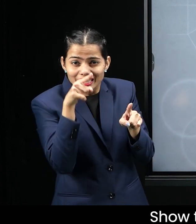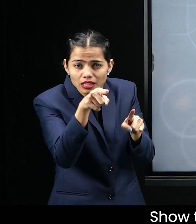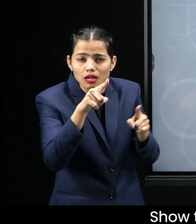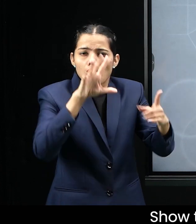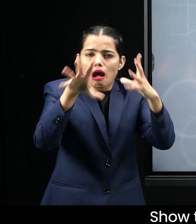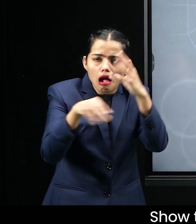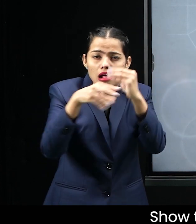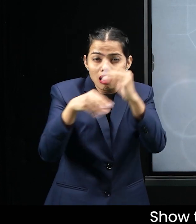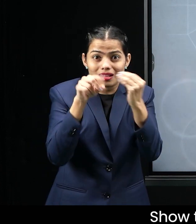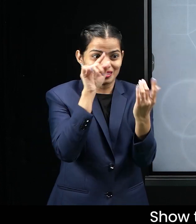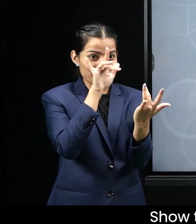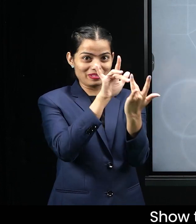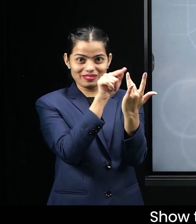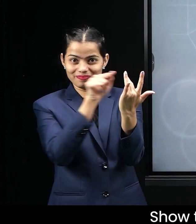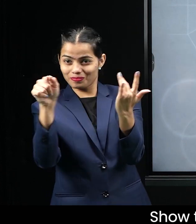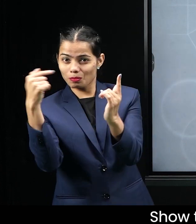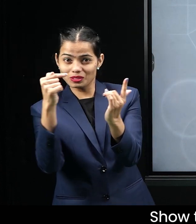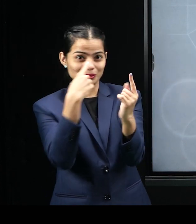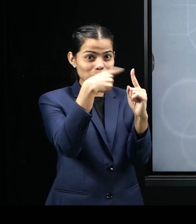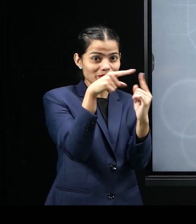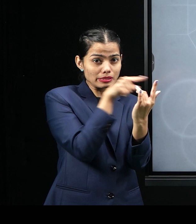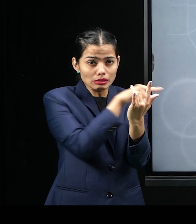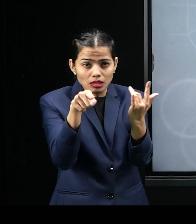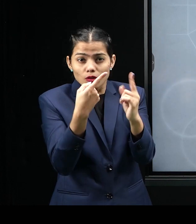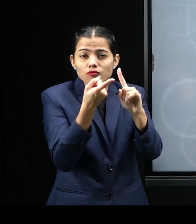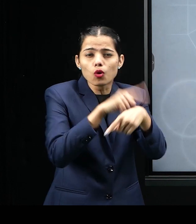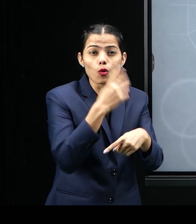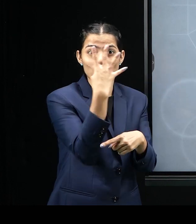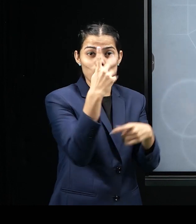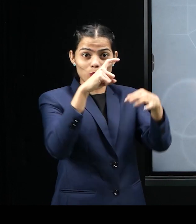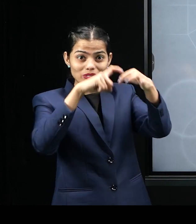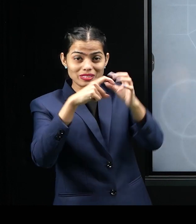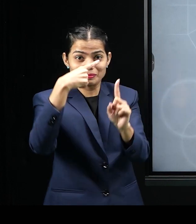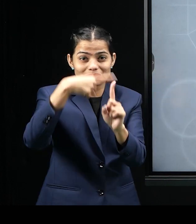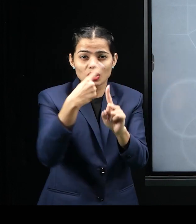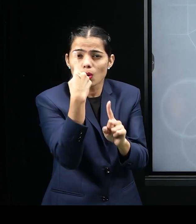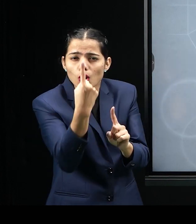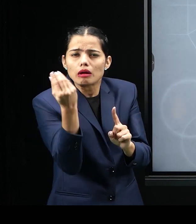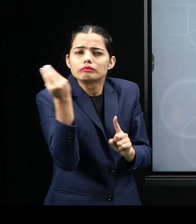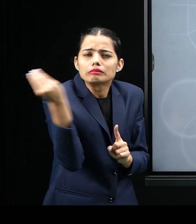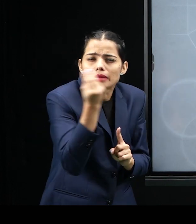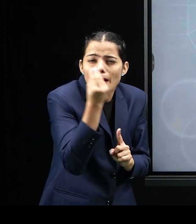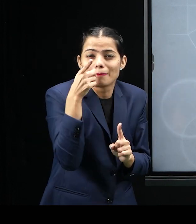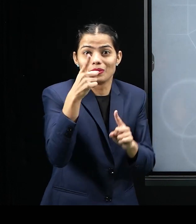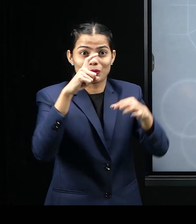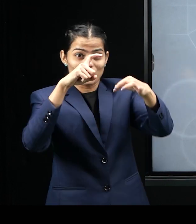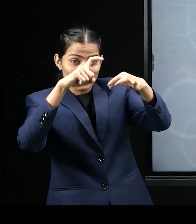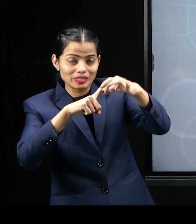the square of an odd integer is of the form 4q plus 1 for some integer